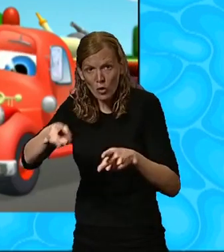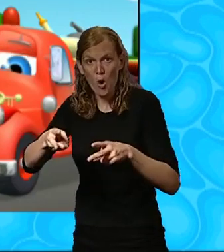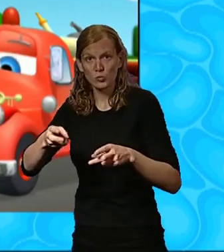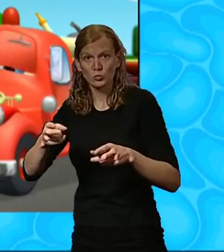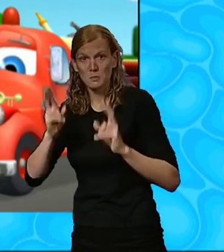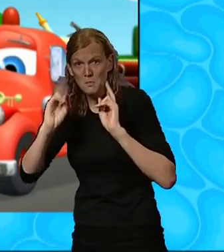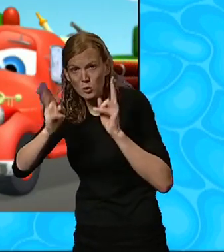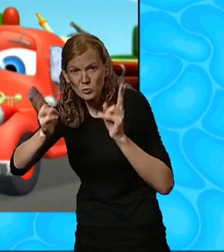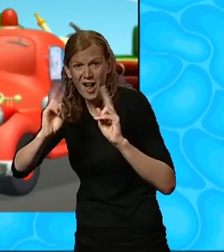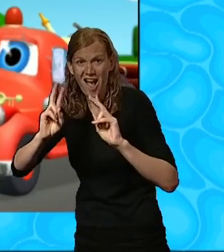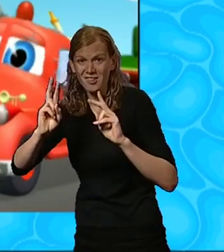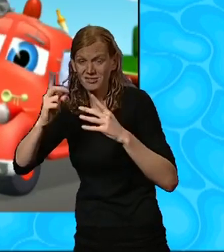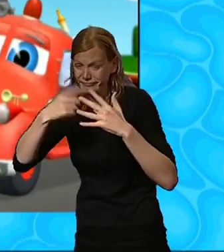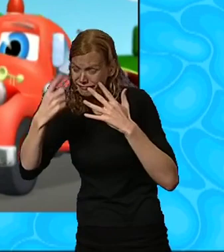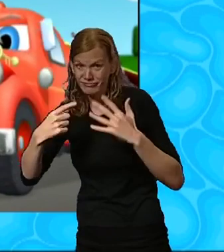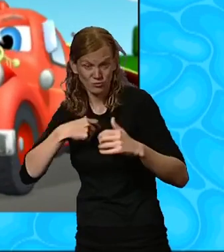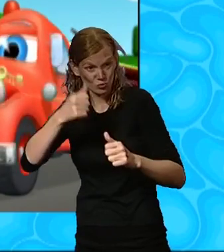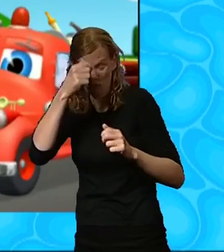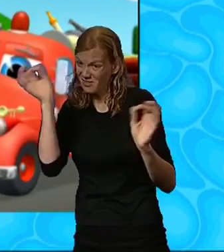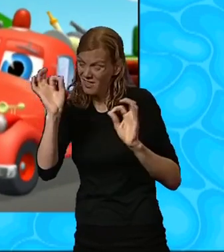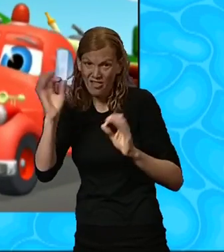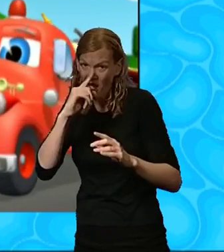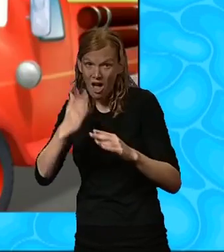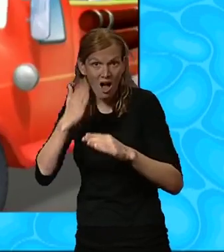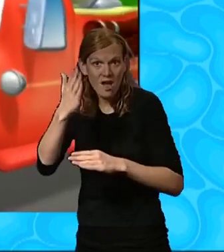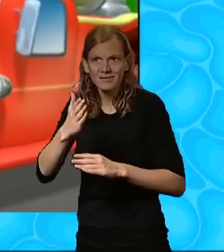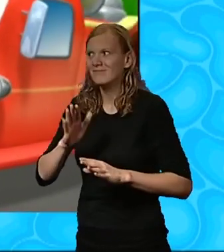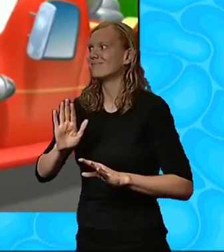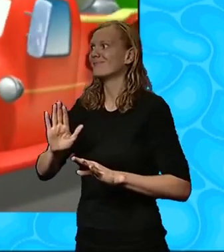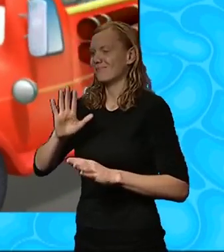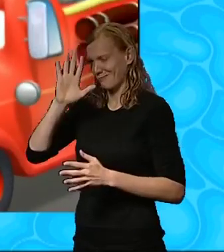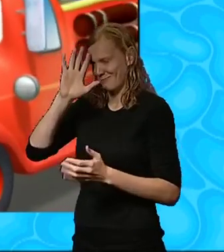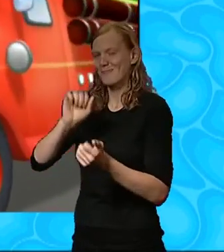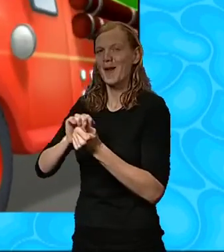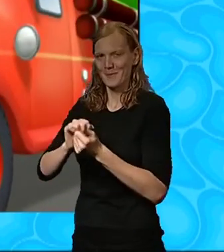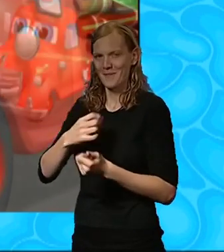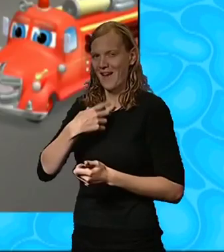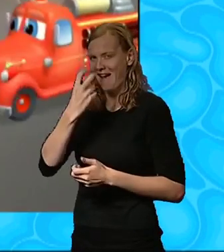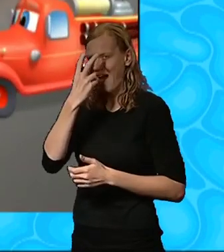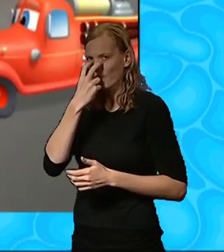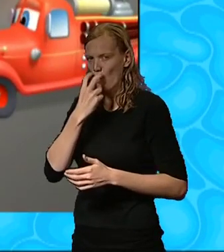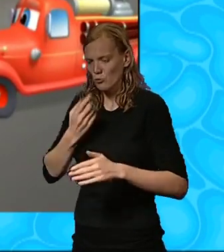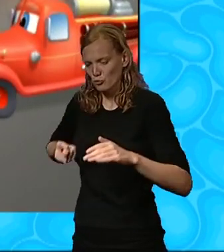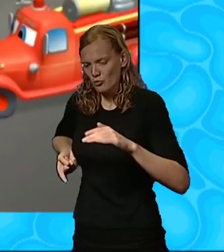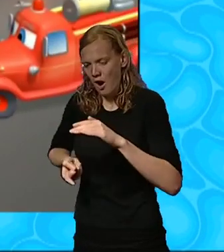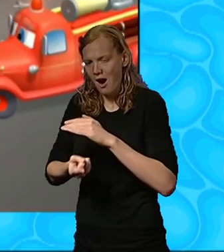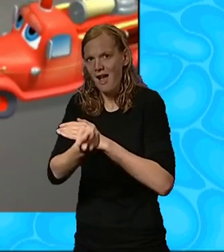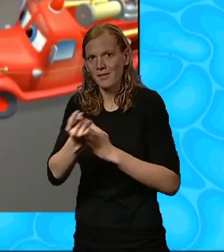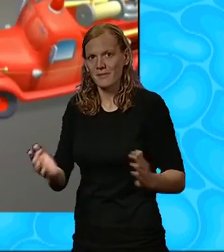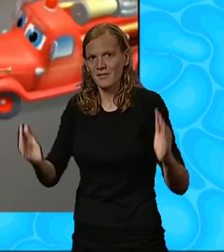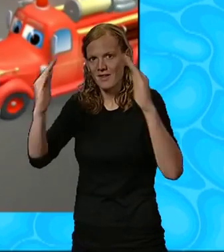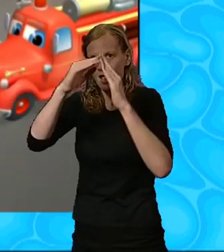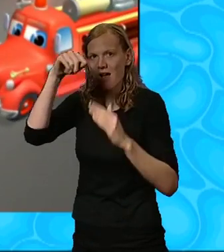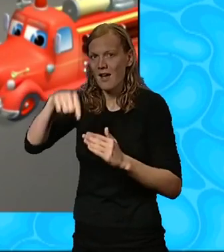motorway and byway like the back of my... Now, I seem to remember there's an old tunnel that goes through the hill. It hasn't been used since